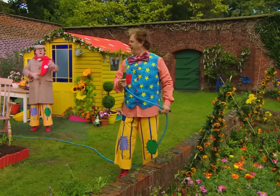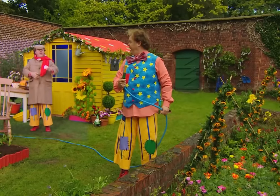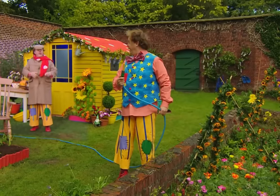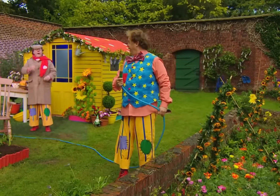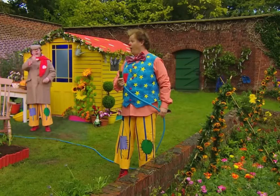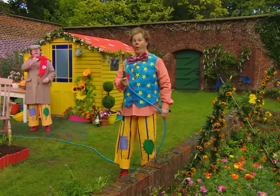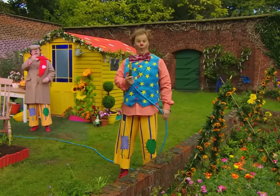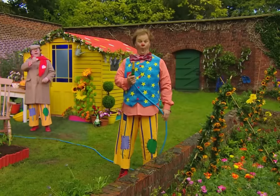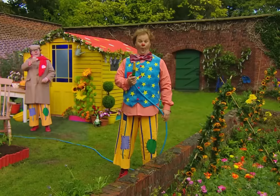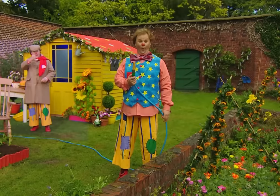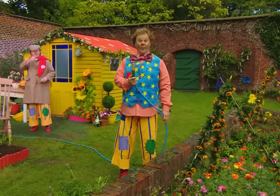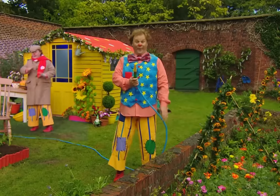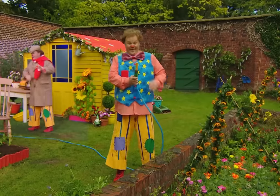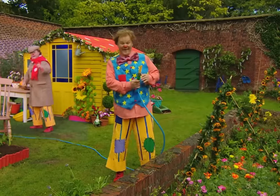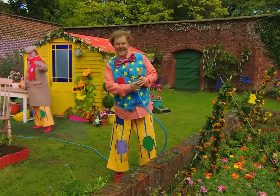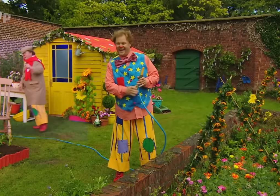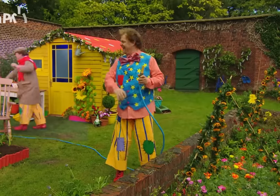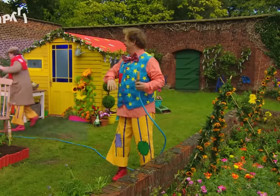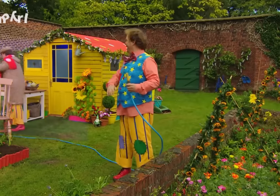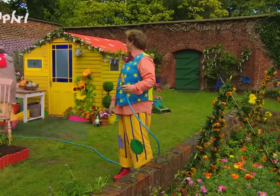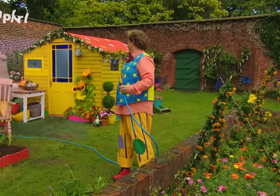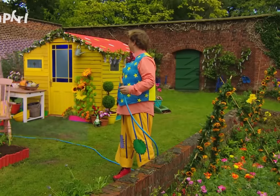right. Okay. Ooh. Right. Wait me a minute.